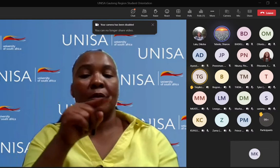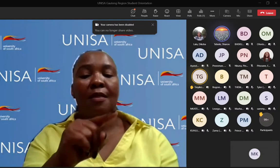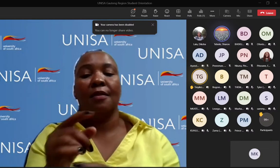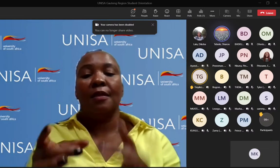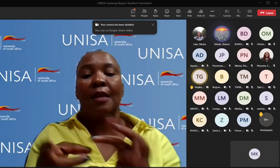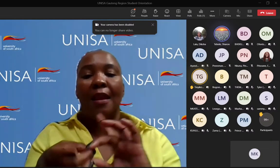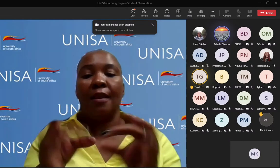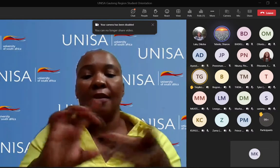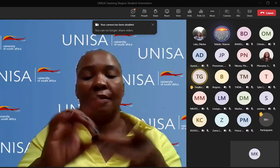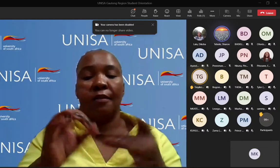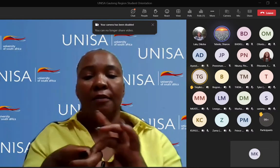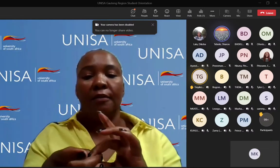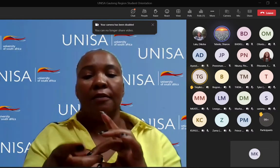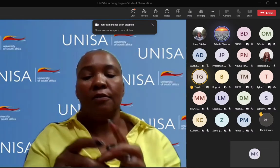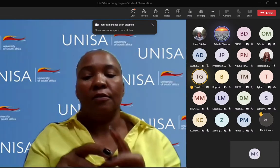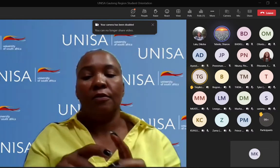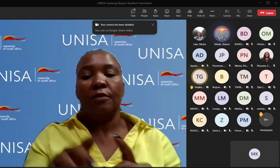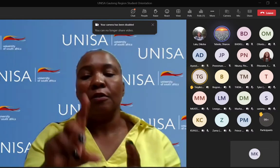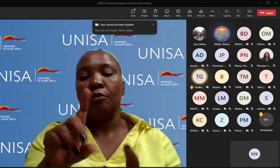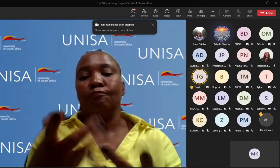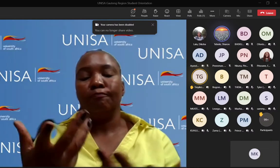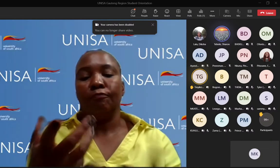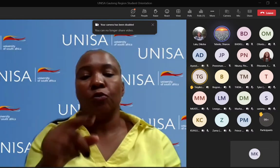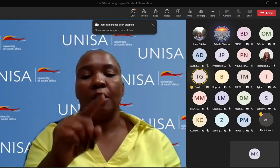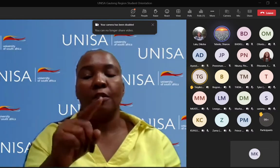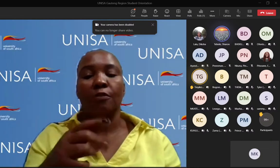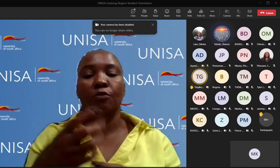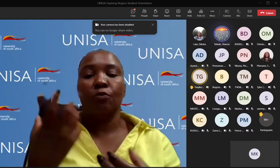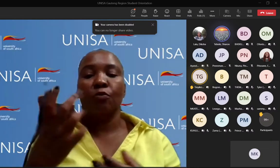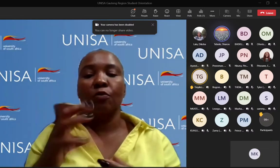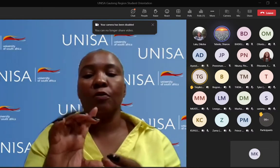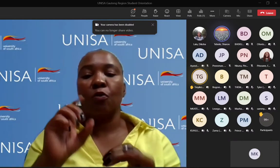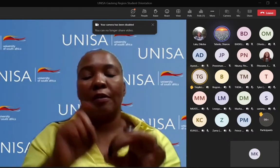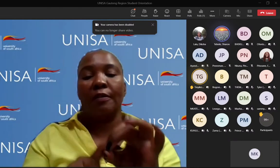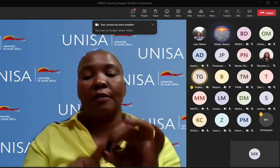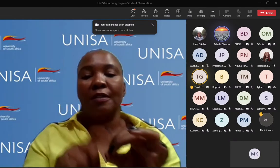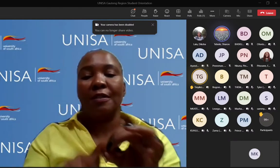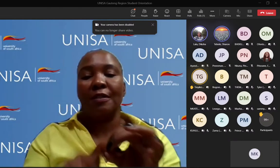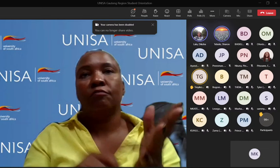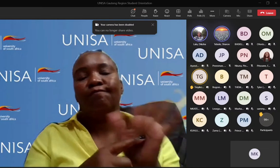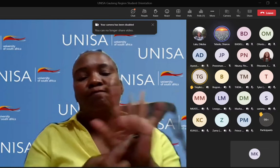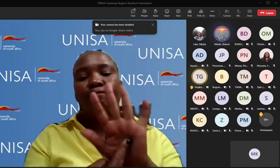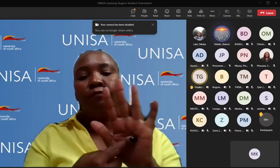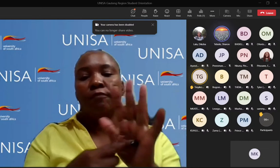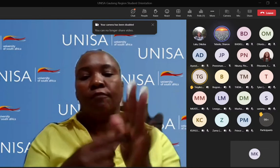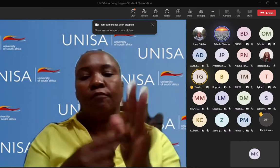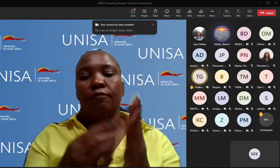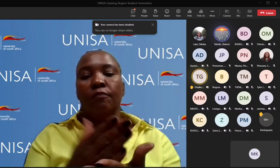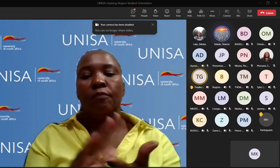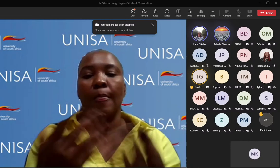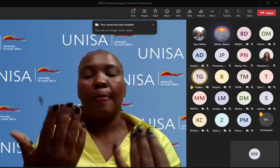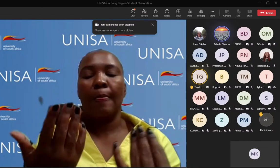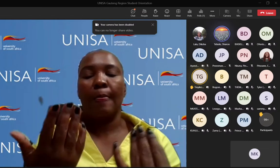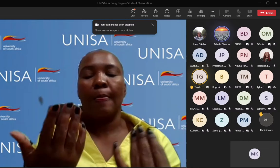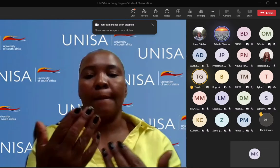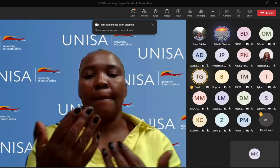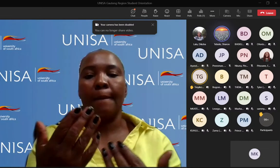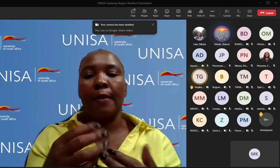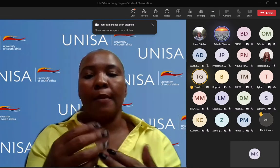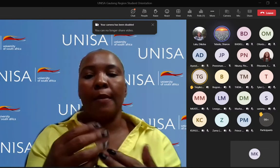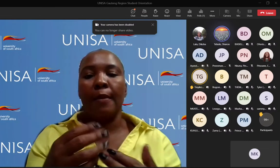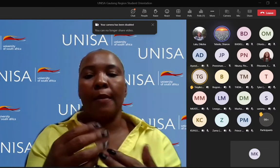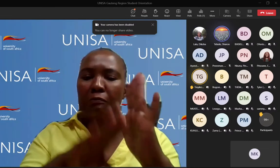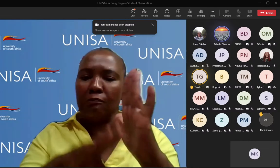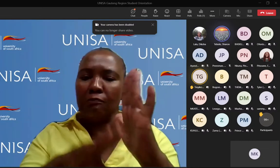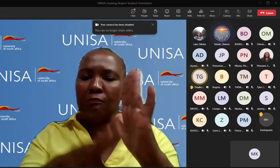just click the email open the particular course if it's HIV and AIDS for example you open page area and AIDS then go down and see the contact